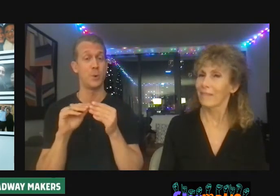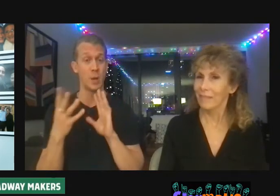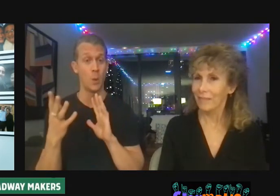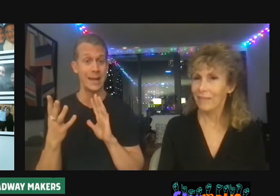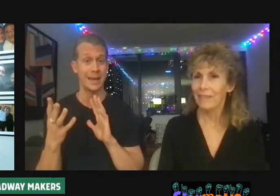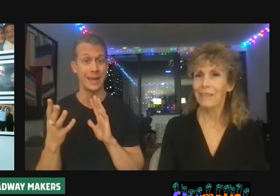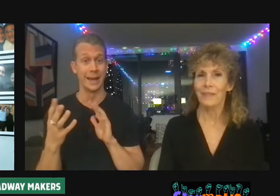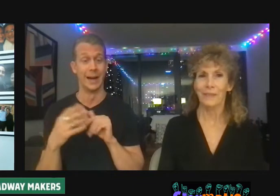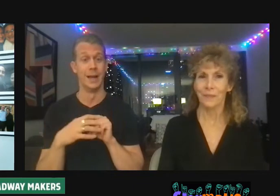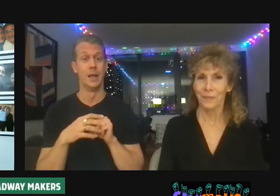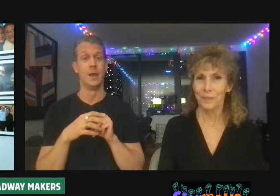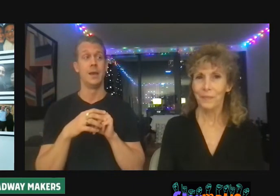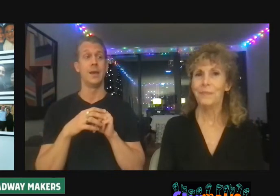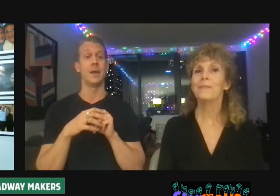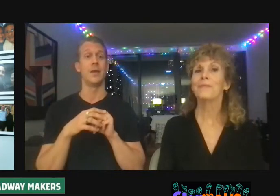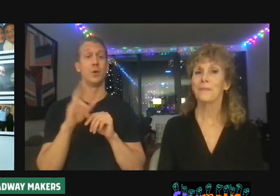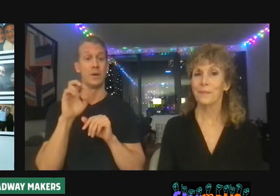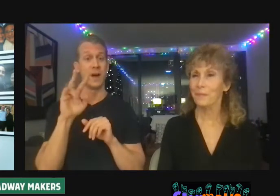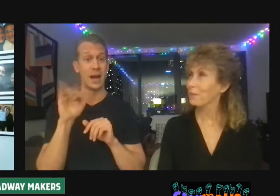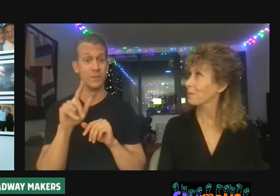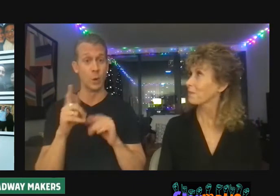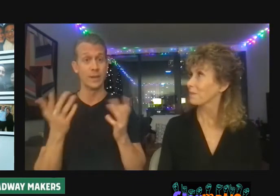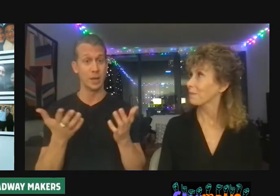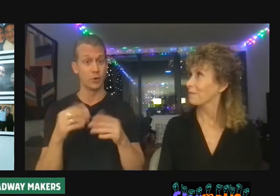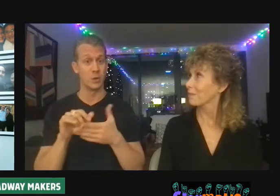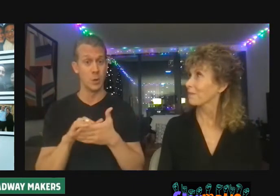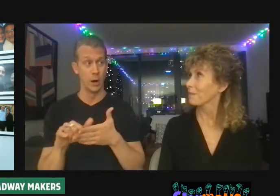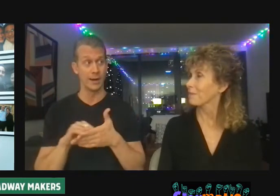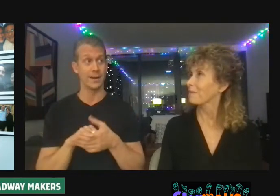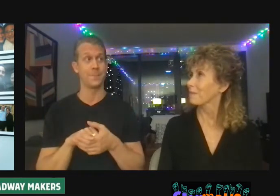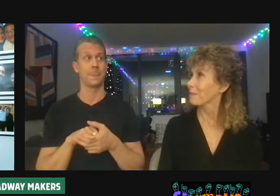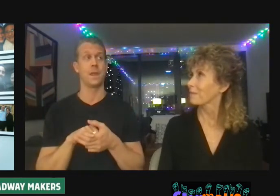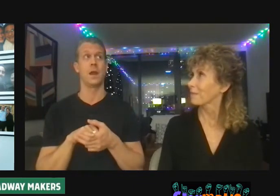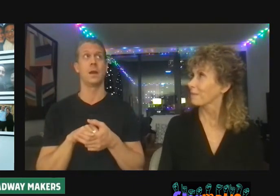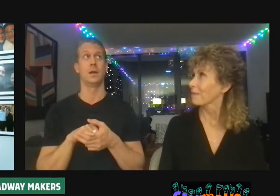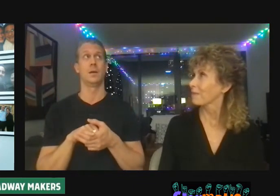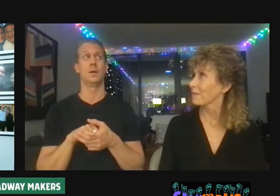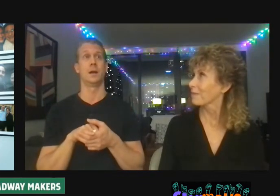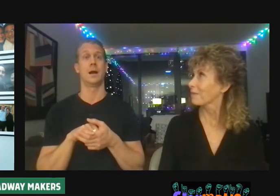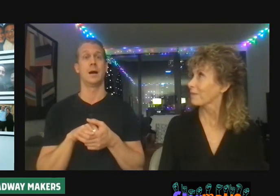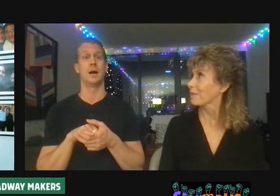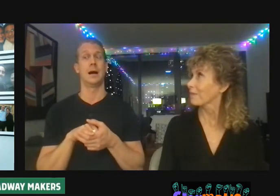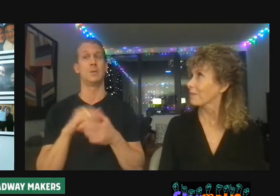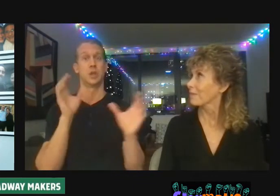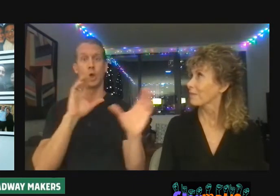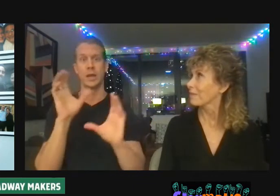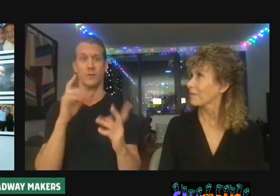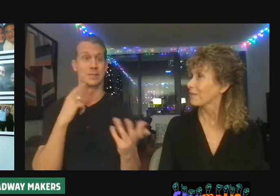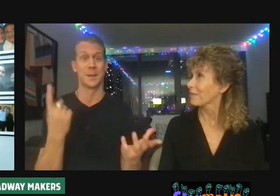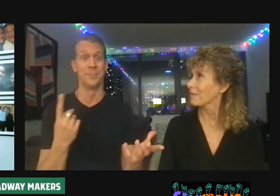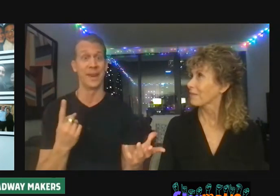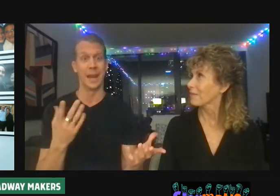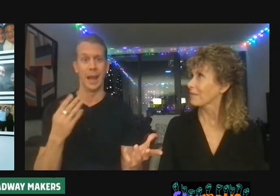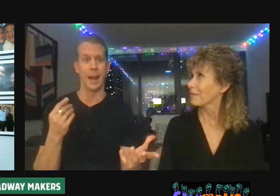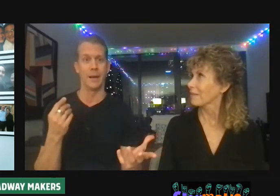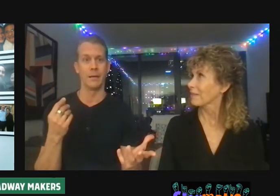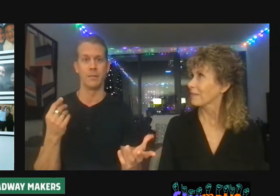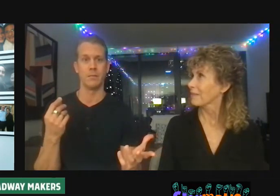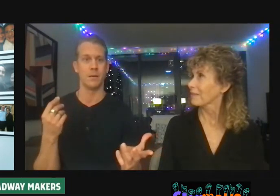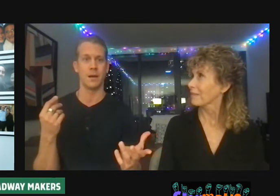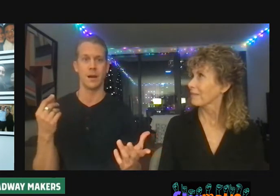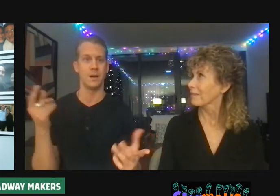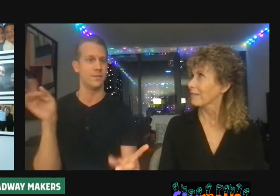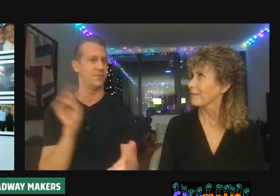of Spring Awakening, the revival here in New York. And I was looking for something,